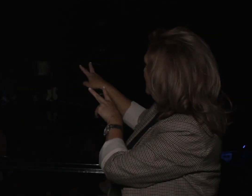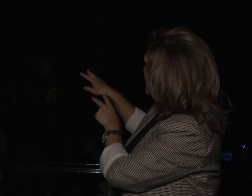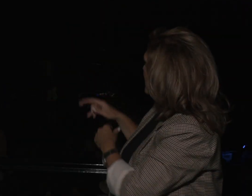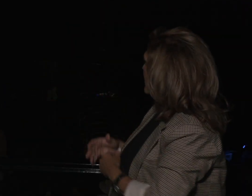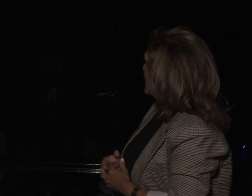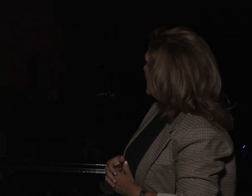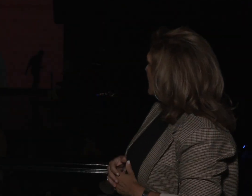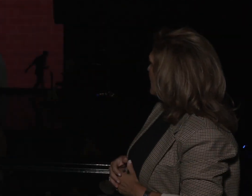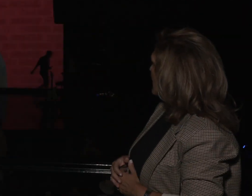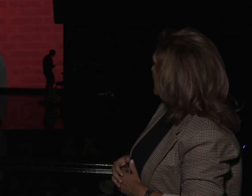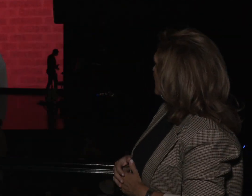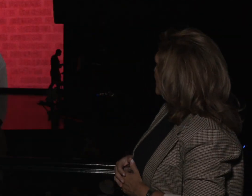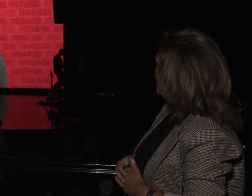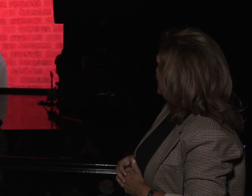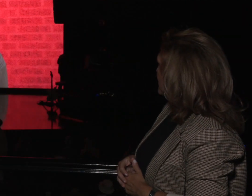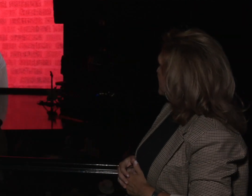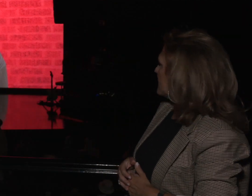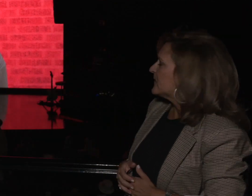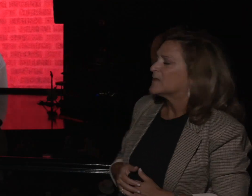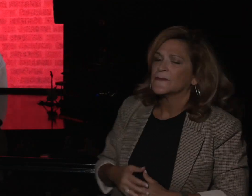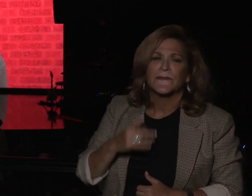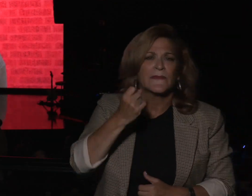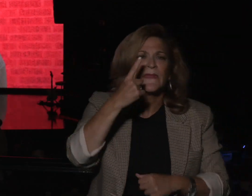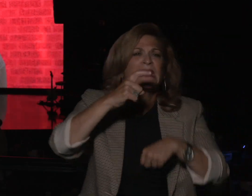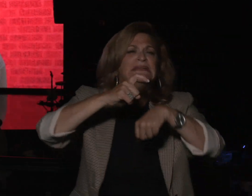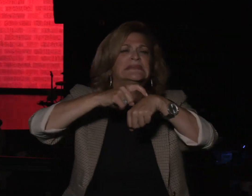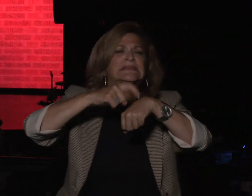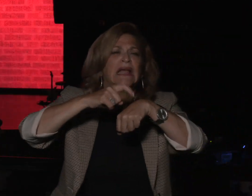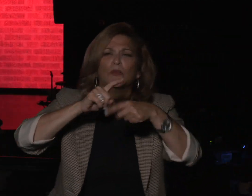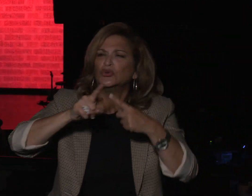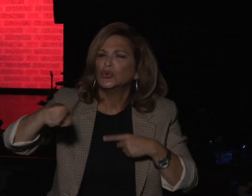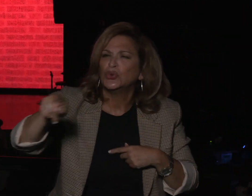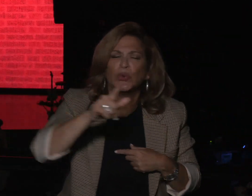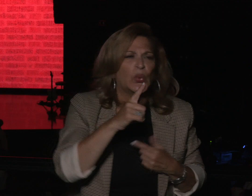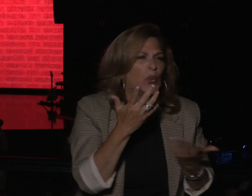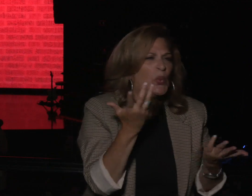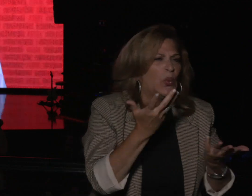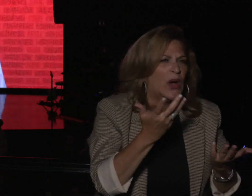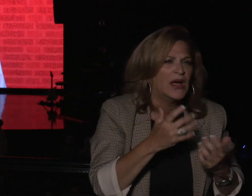time? What is time to you?